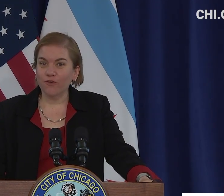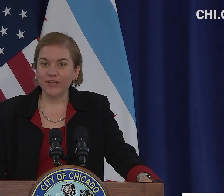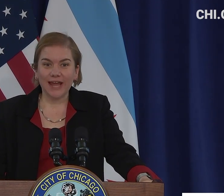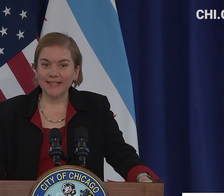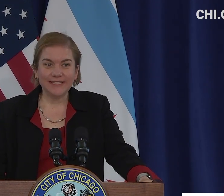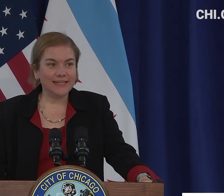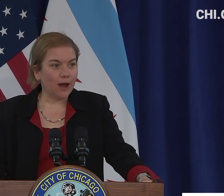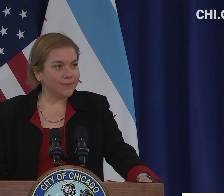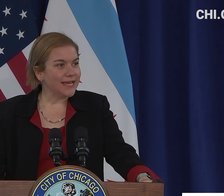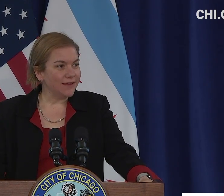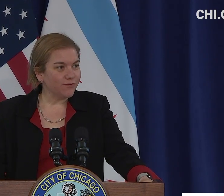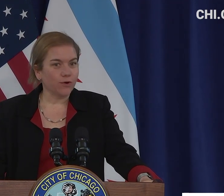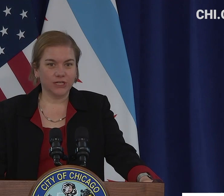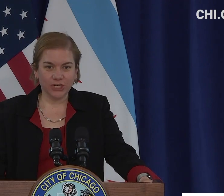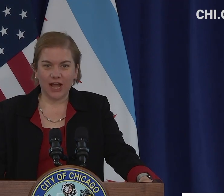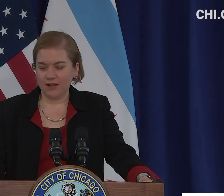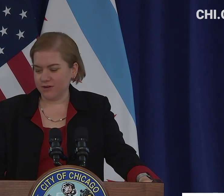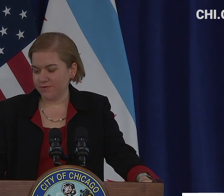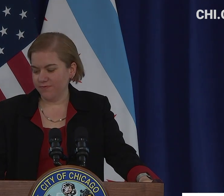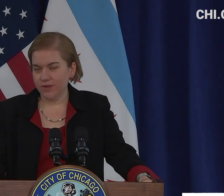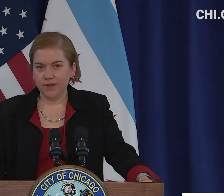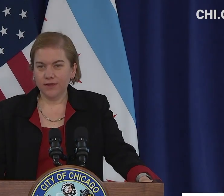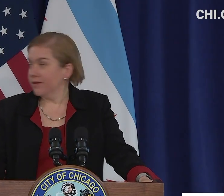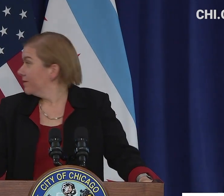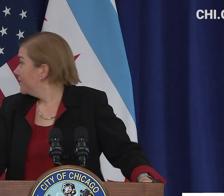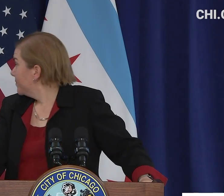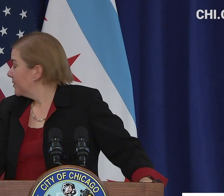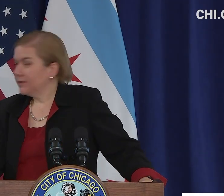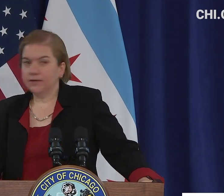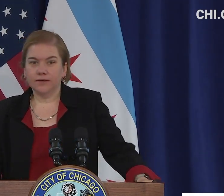a COVID-19 update for Chicago.